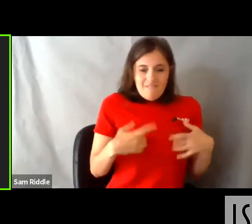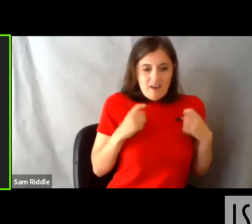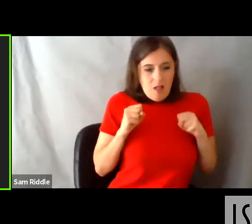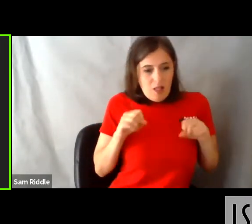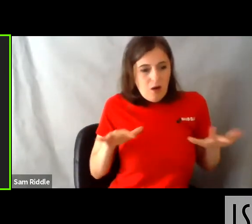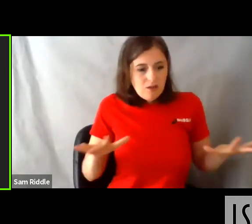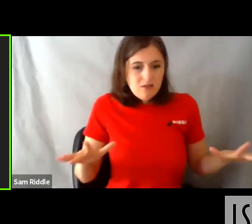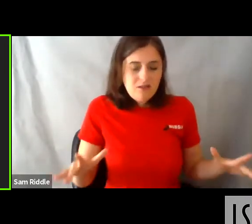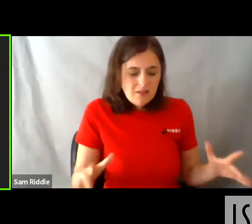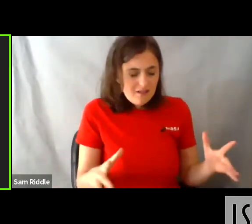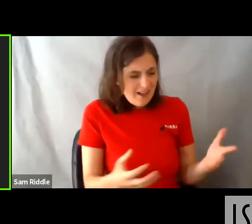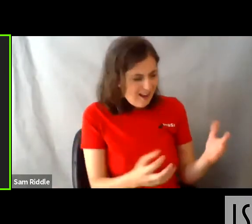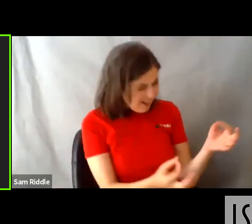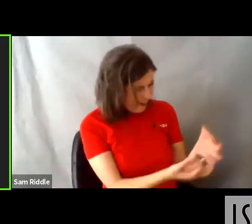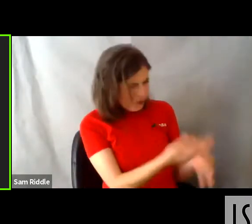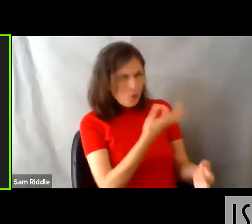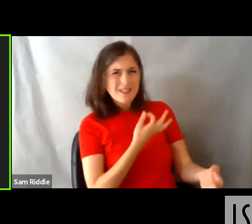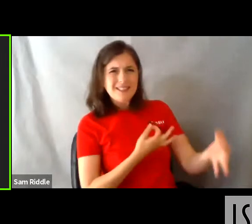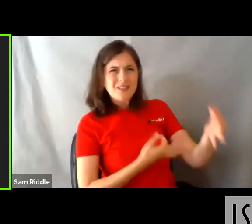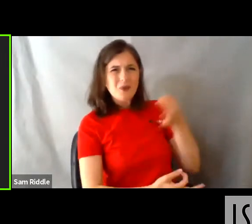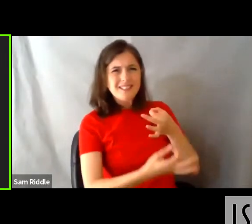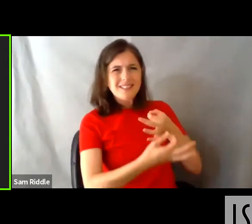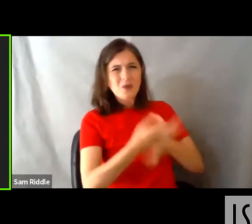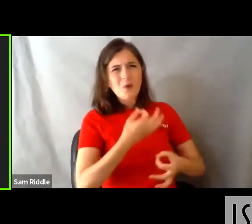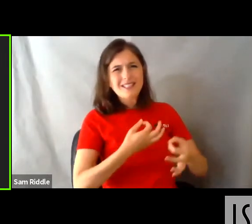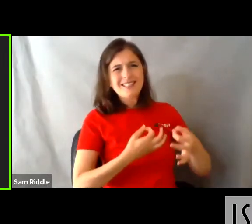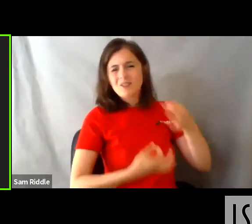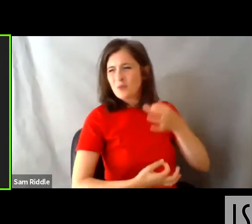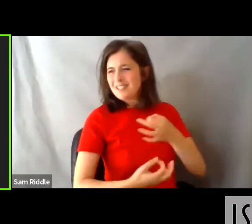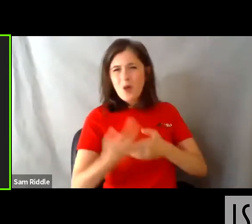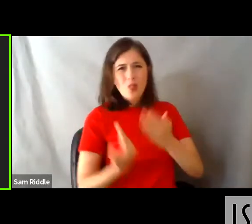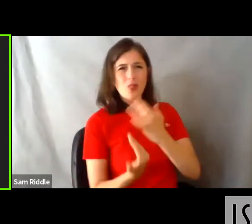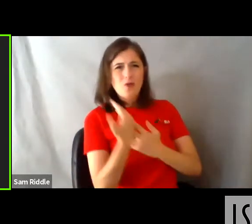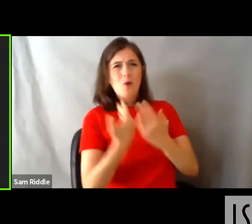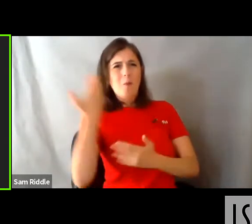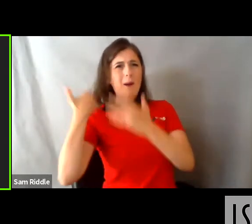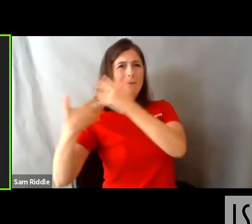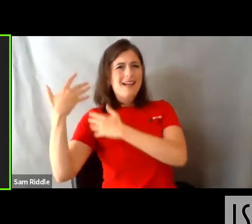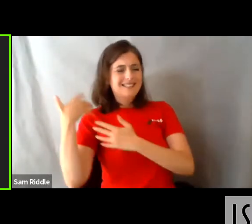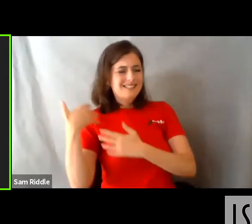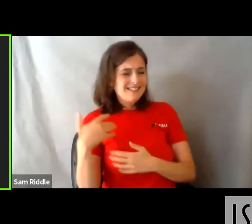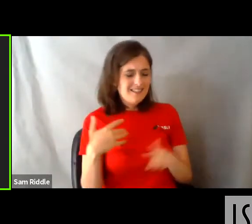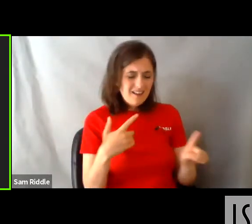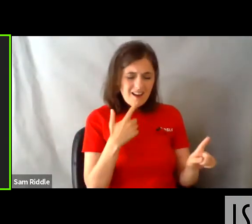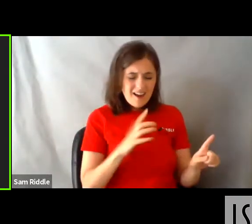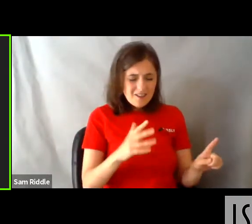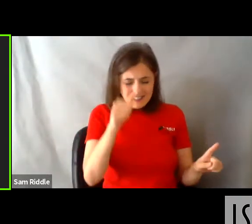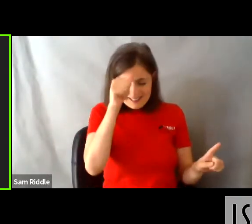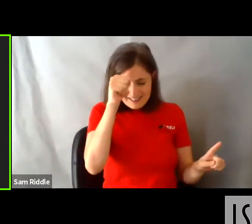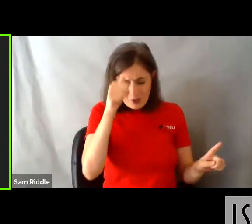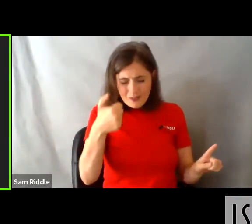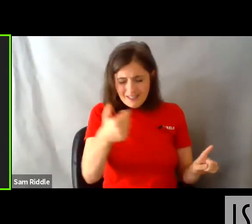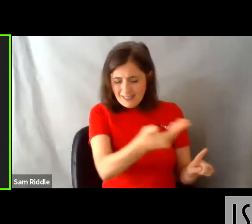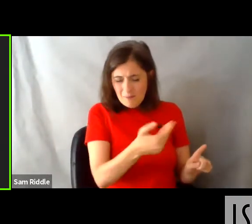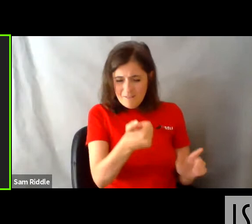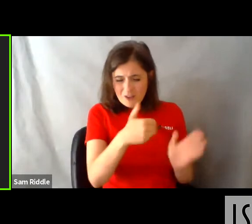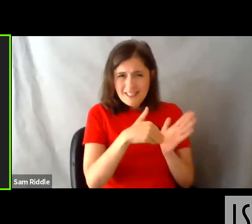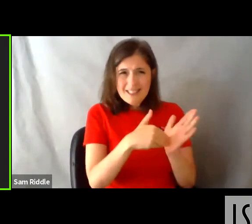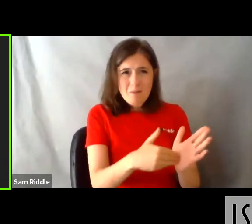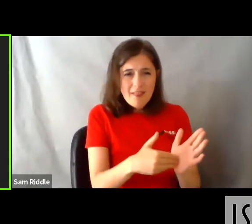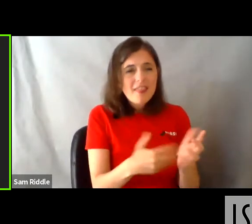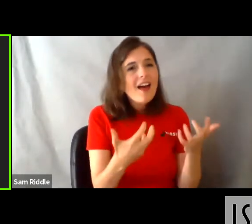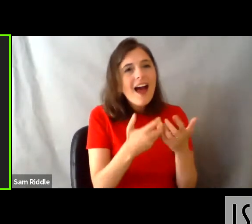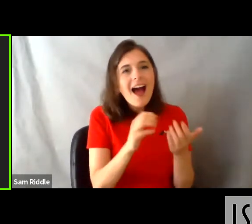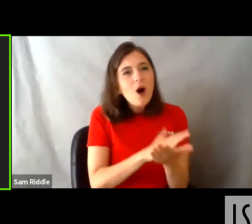many intrusive questions, raking up the past. Been dreading this for 6 months. Translate your existence